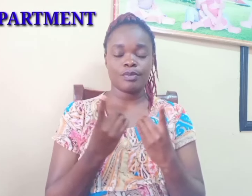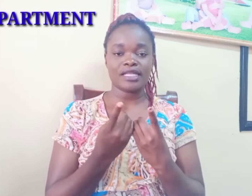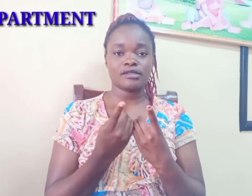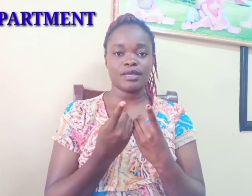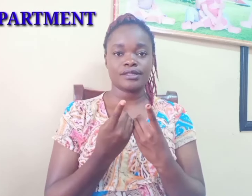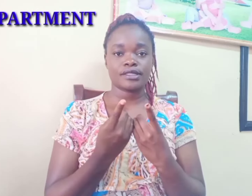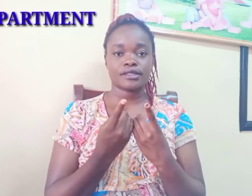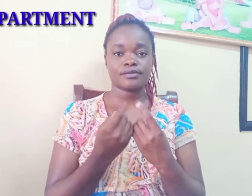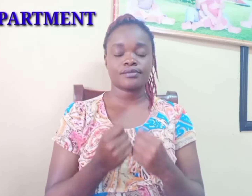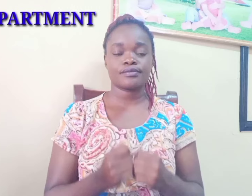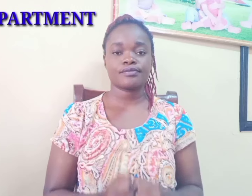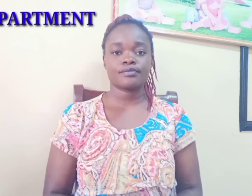Department.